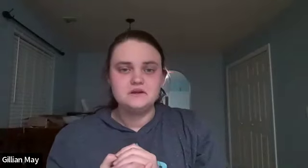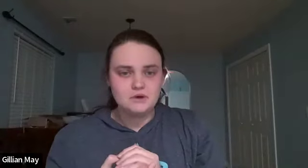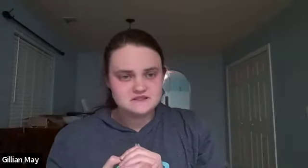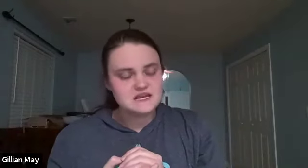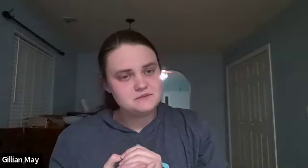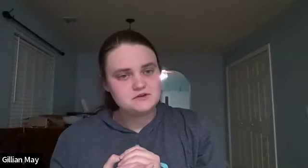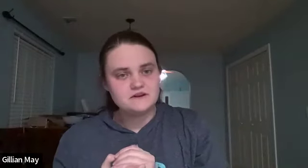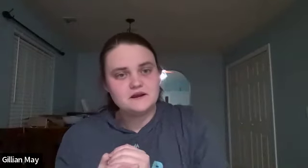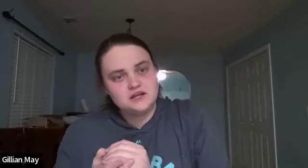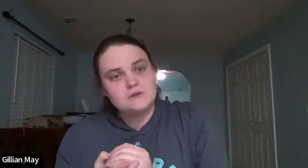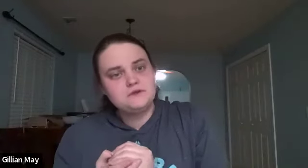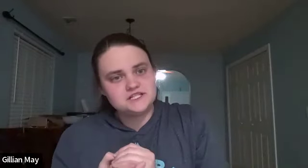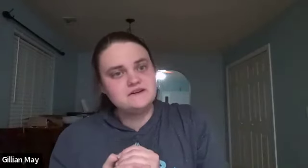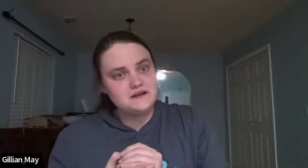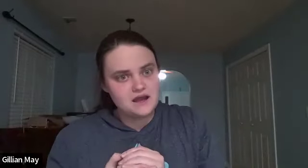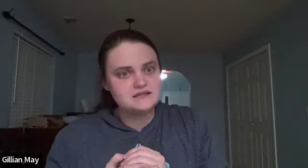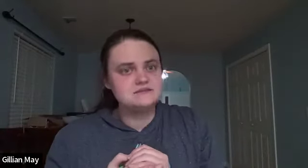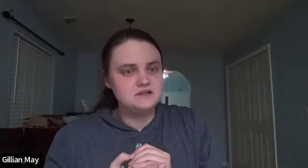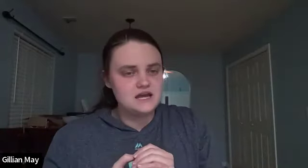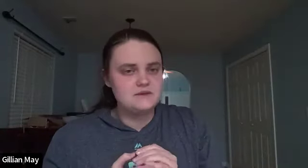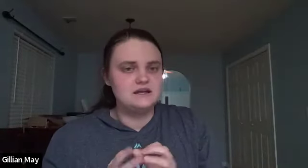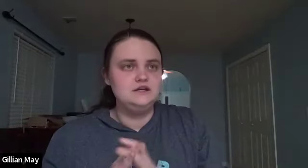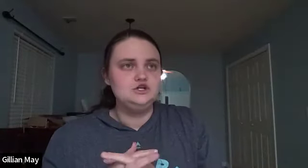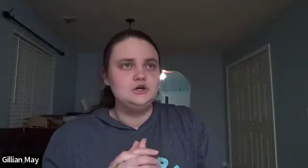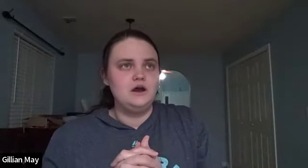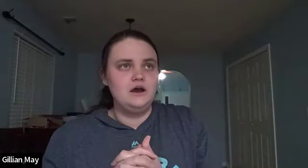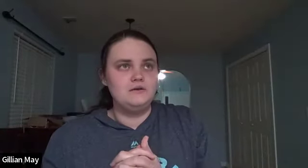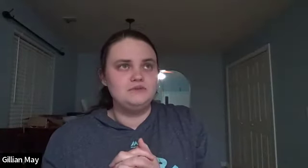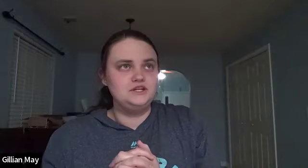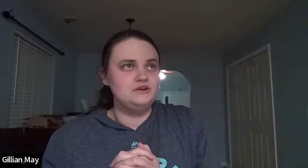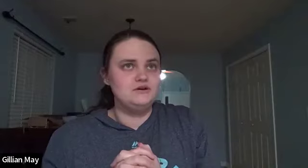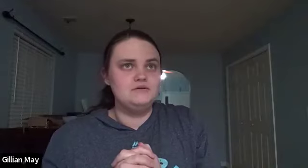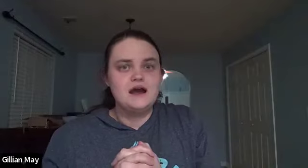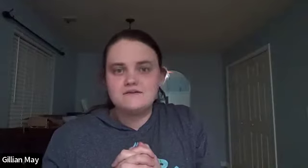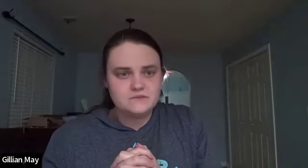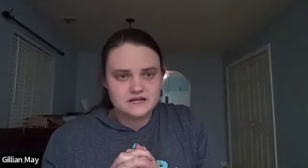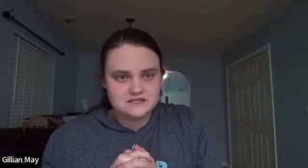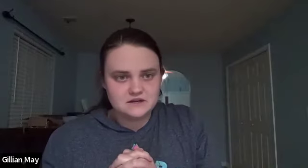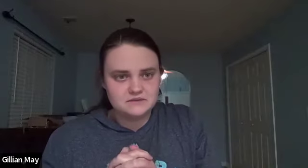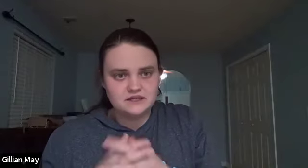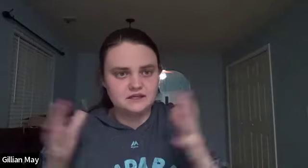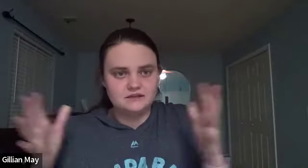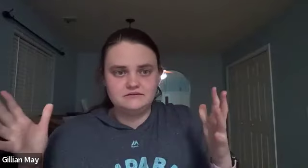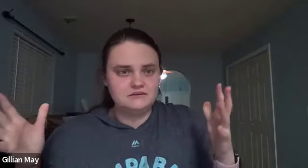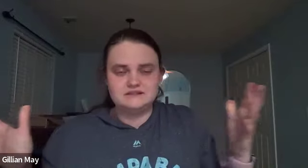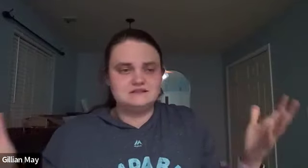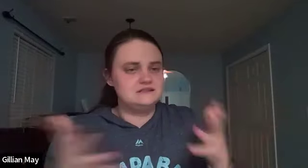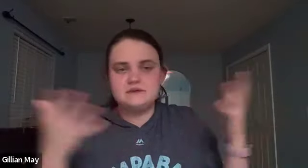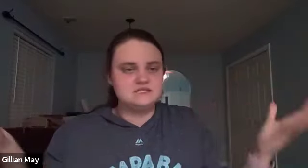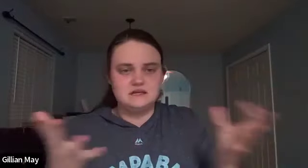most of the time people are very, appreciative, very nice and polite about it. But not everybody's gonna be. It's the same as